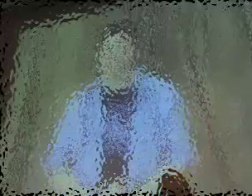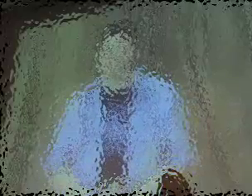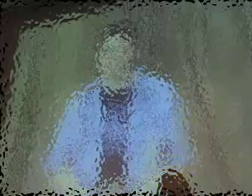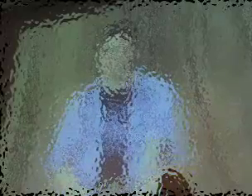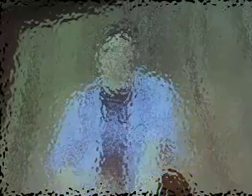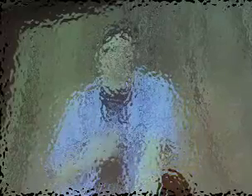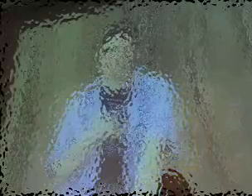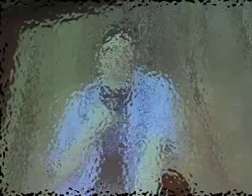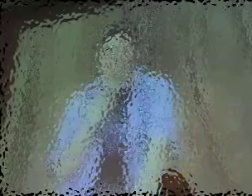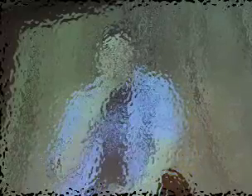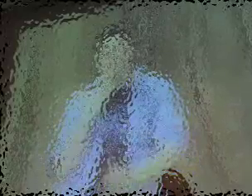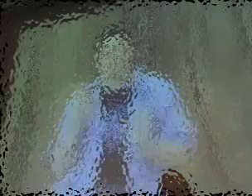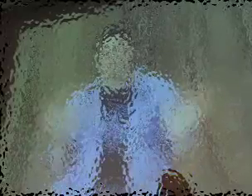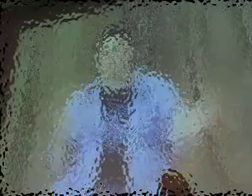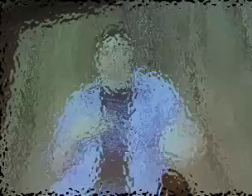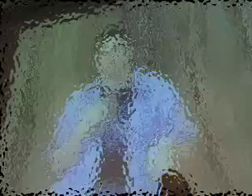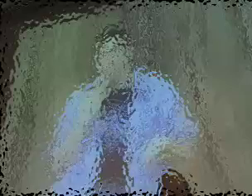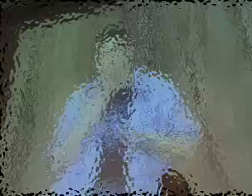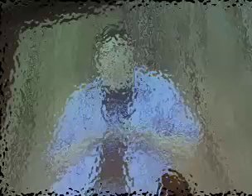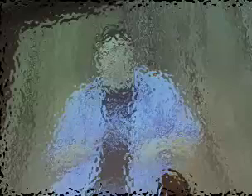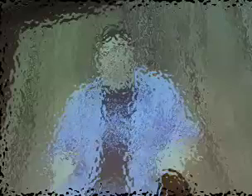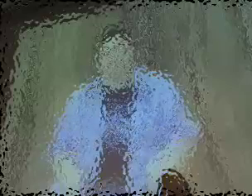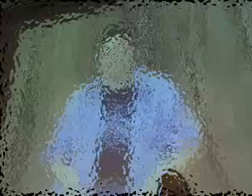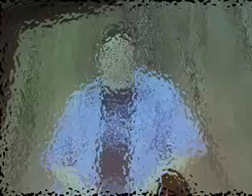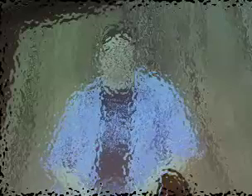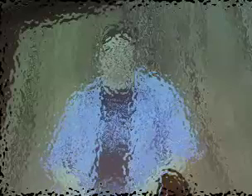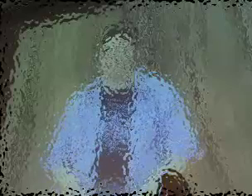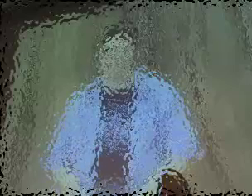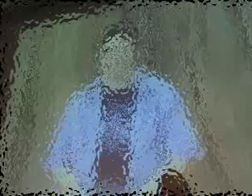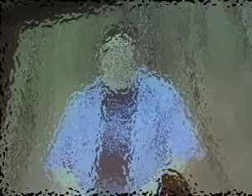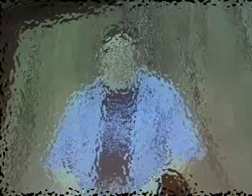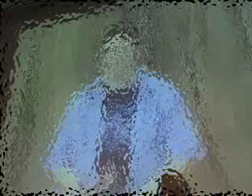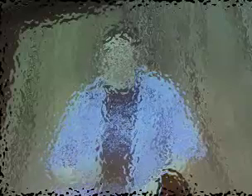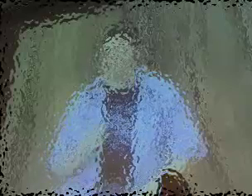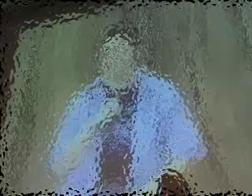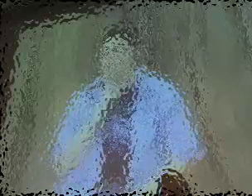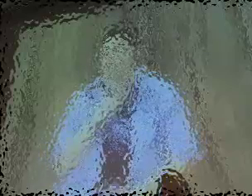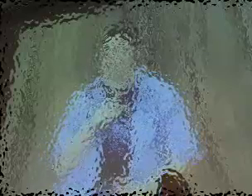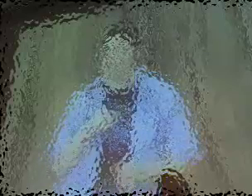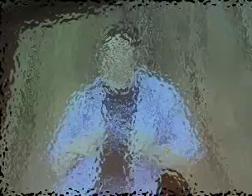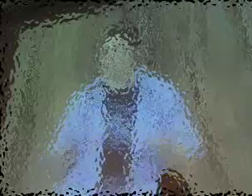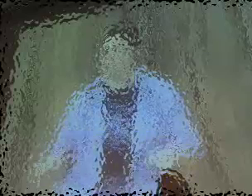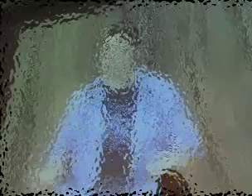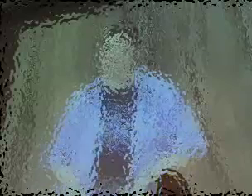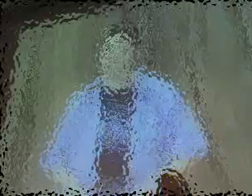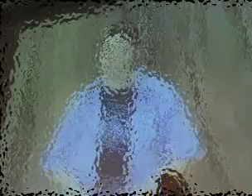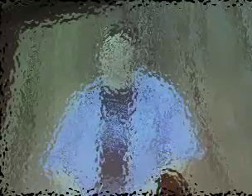I'm understanding things. I feel great, pretty good about being here. I really like it